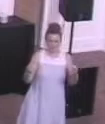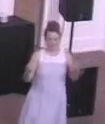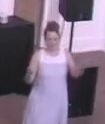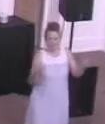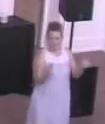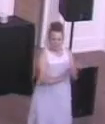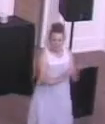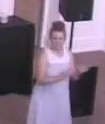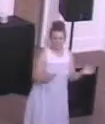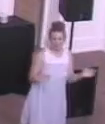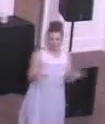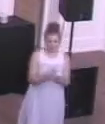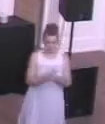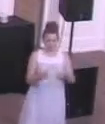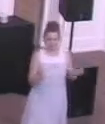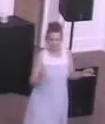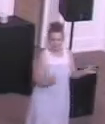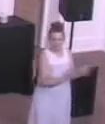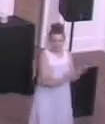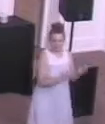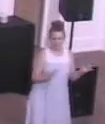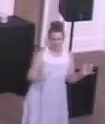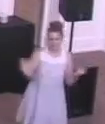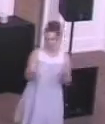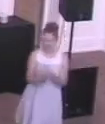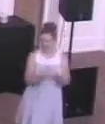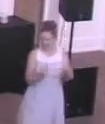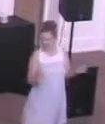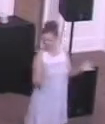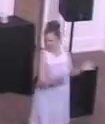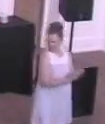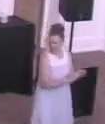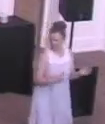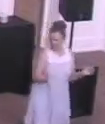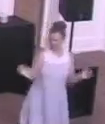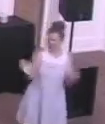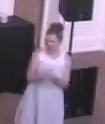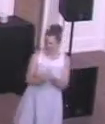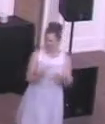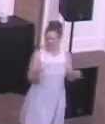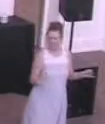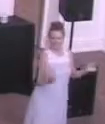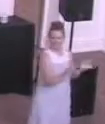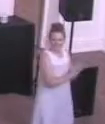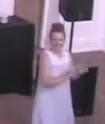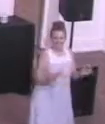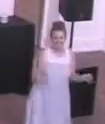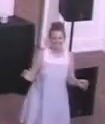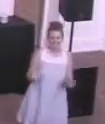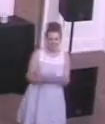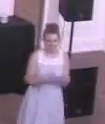Whoa, oh, oh. Your turn, church. Whoa, oh, oh, oh, oh, oh, oh, oh,